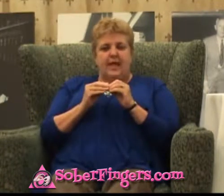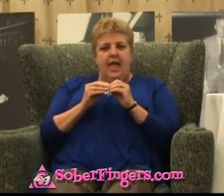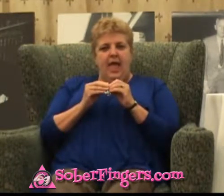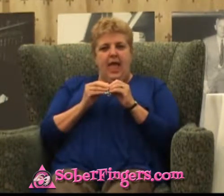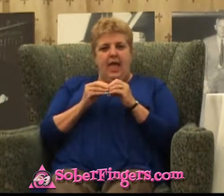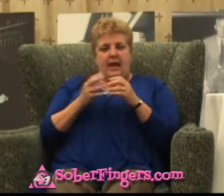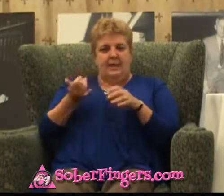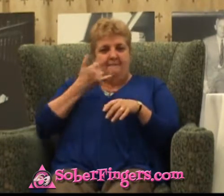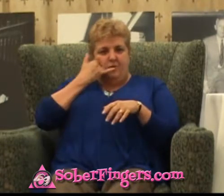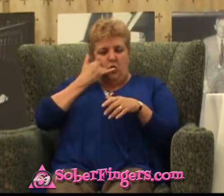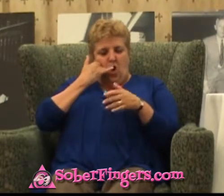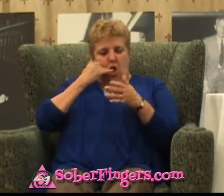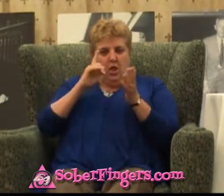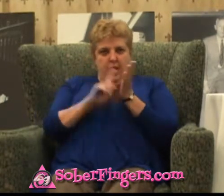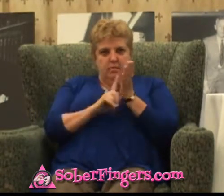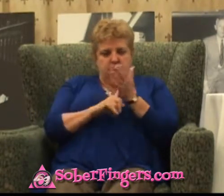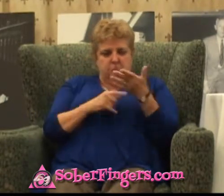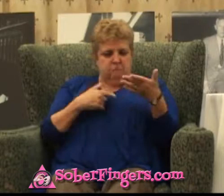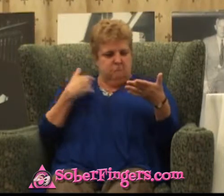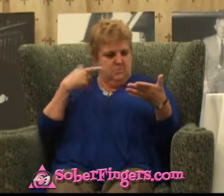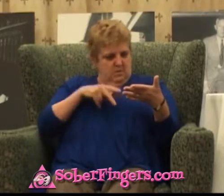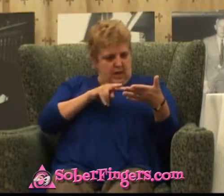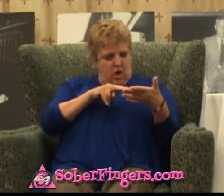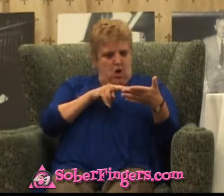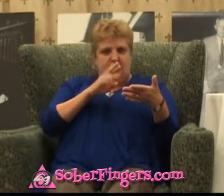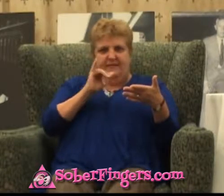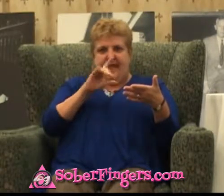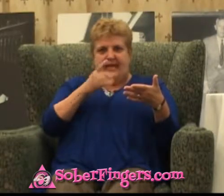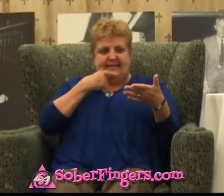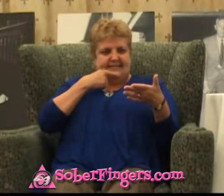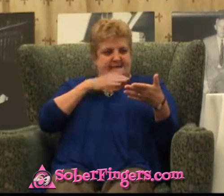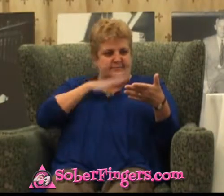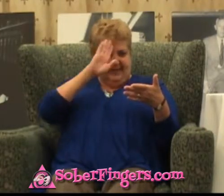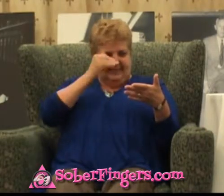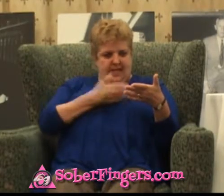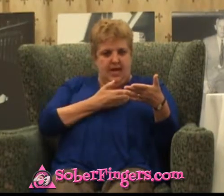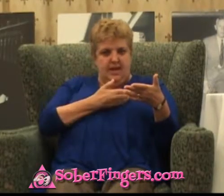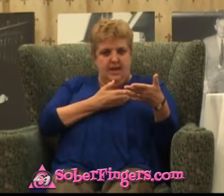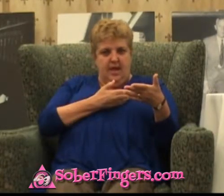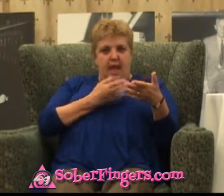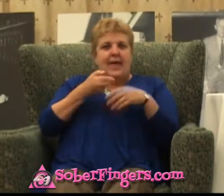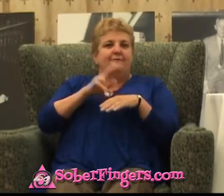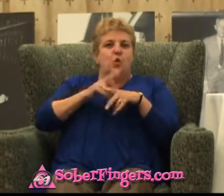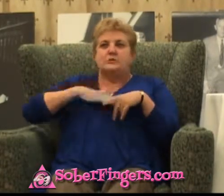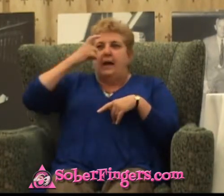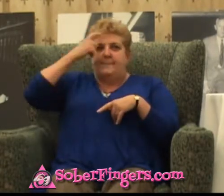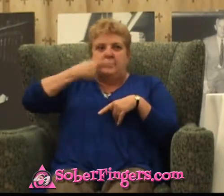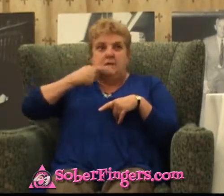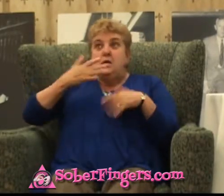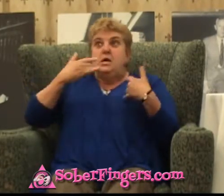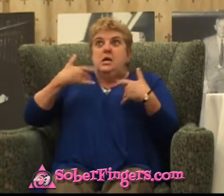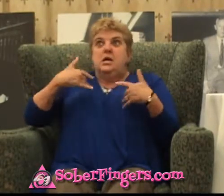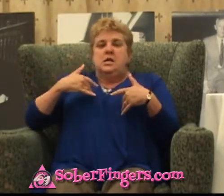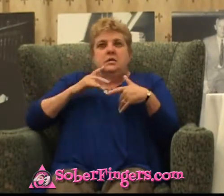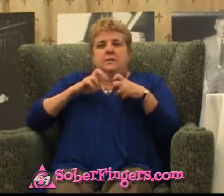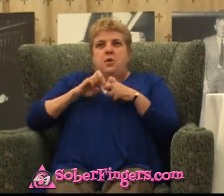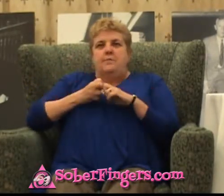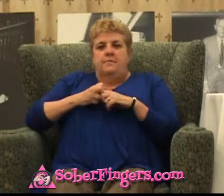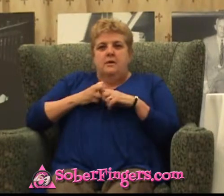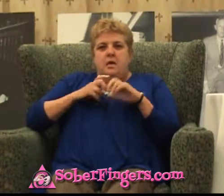horrified because, like I said, he's a firefighter, so of course the hamster says, there's a problem, you know, but instead I just answered the phone, hello, are you okay?